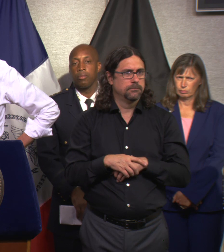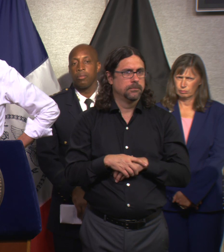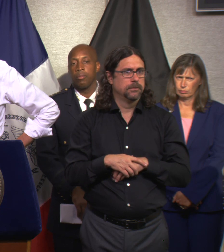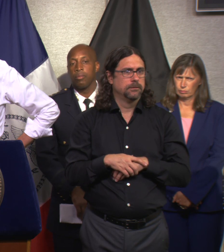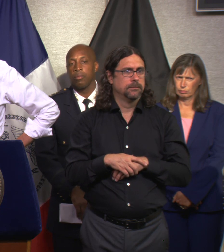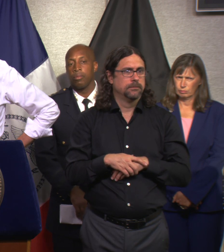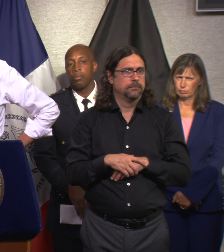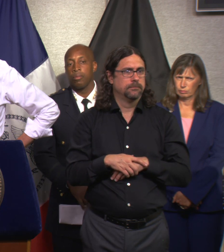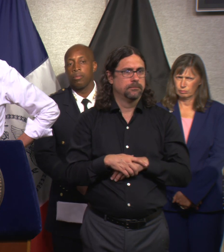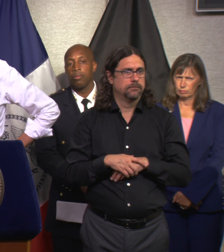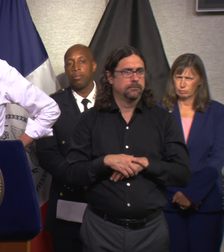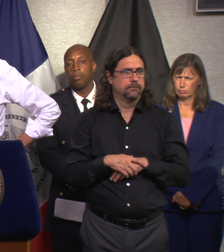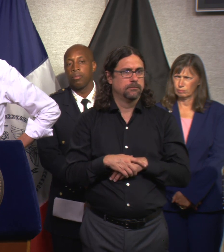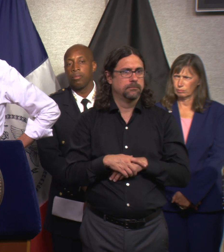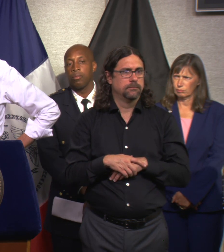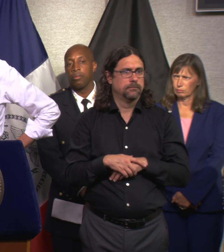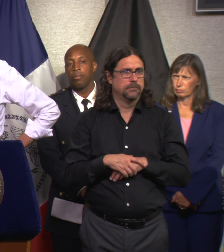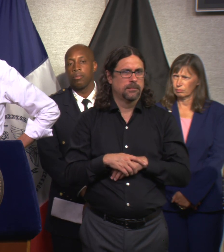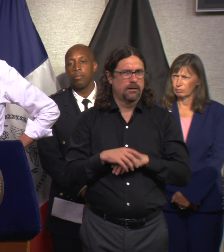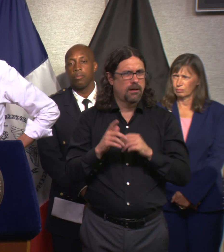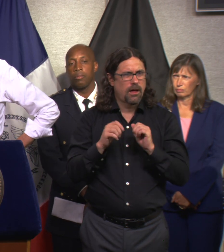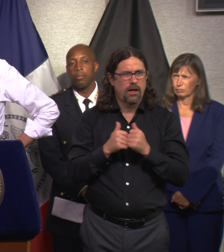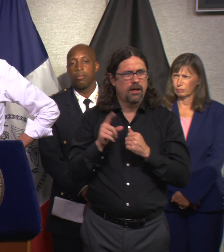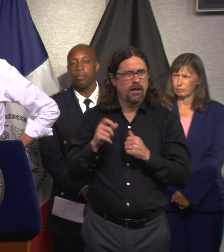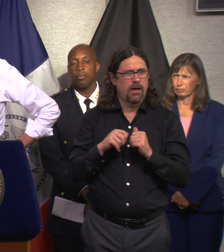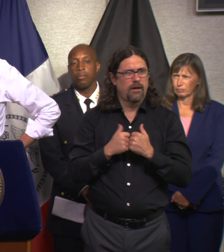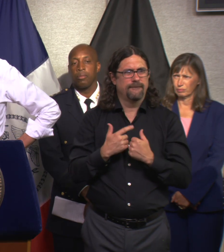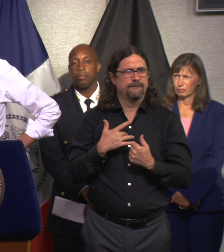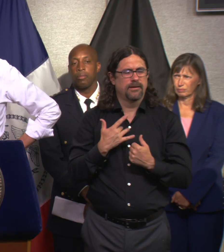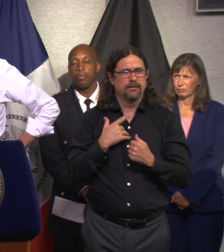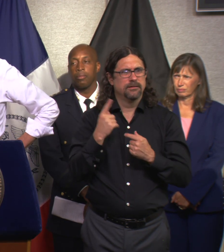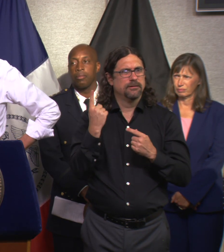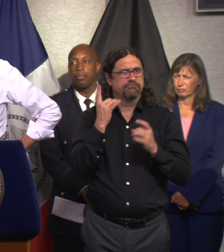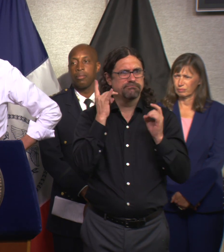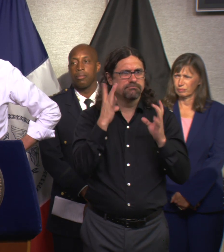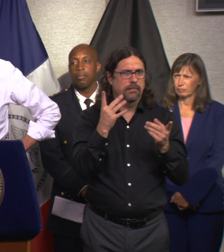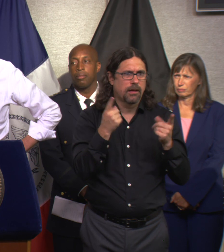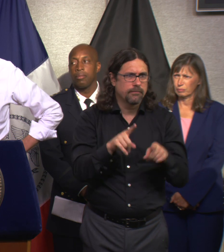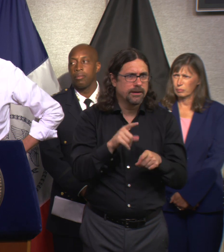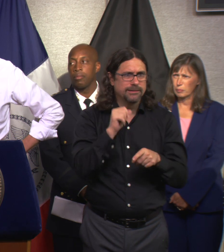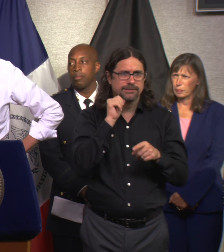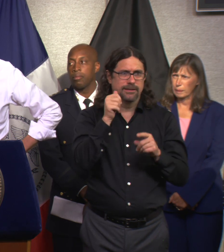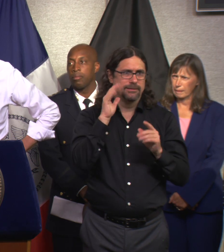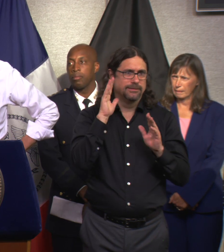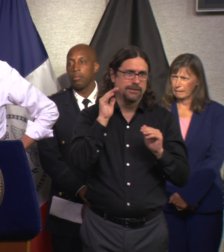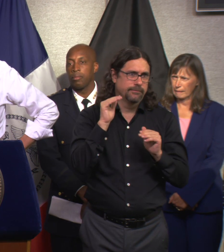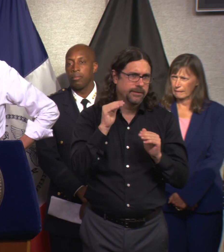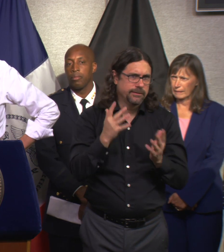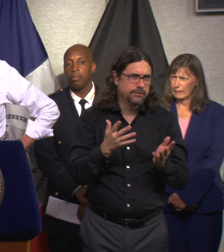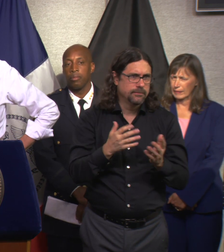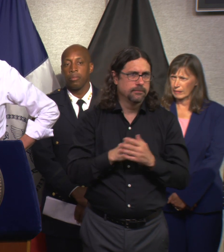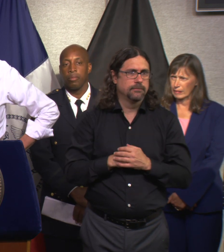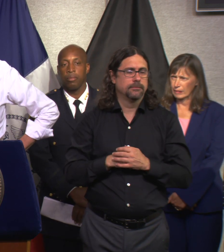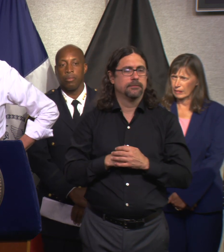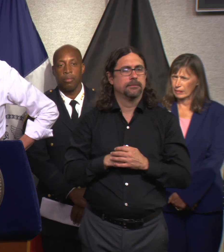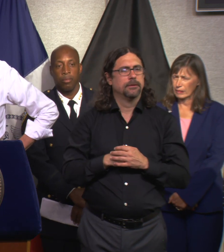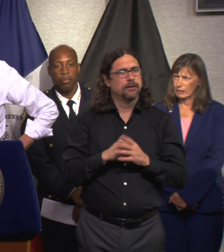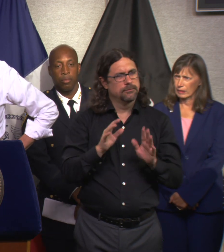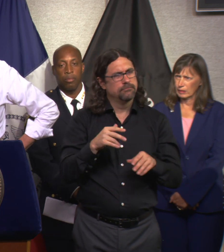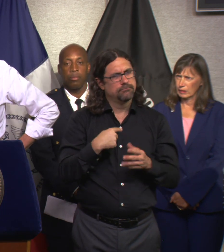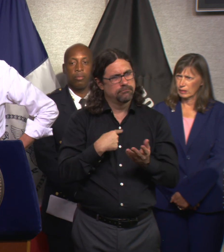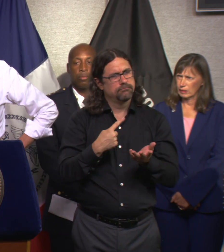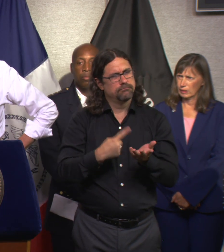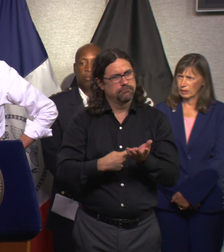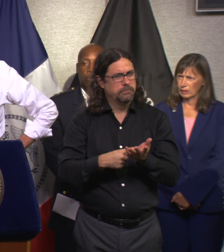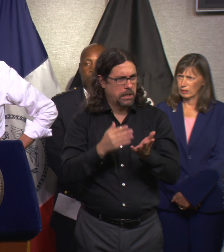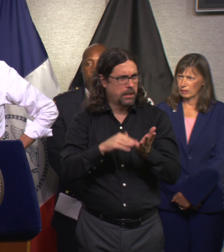happens unexpectedly. When you're in Greg, a we've been over this, and I'll go over it again. When we know something is coming, I'm going to